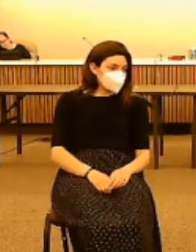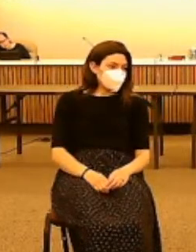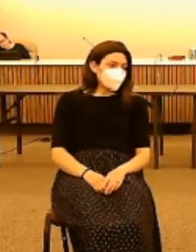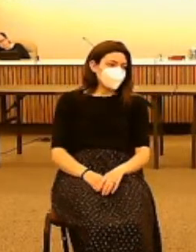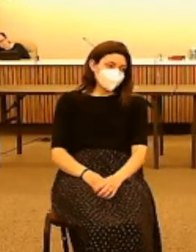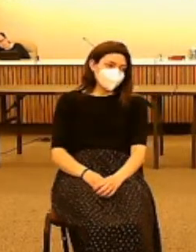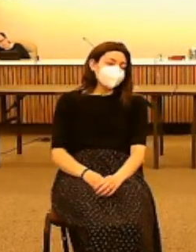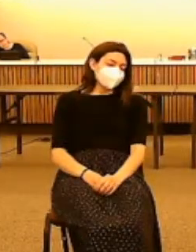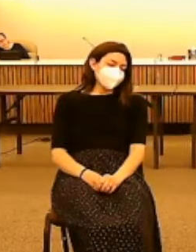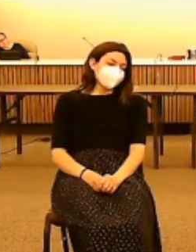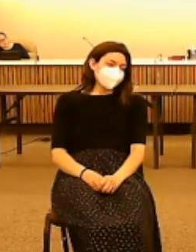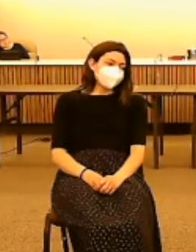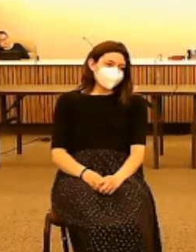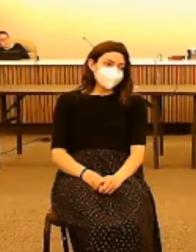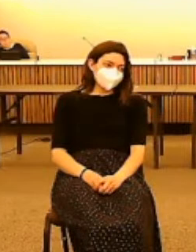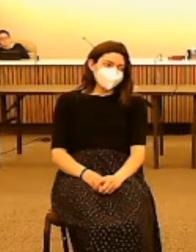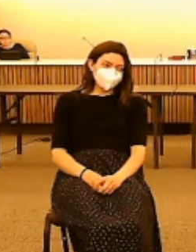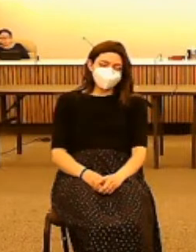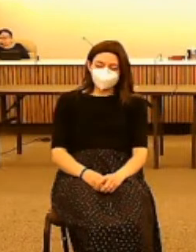Wait a minute.